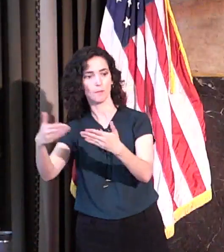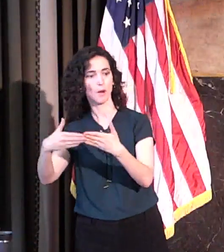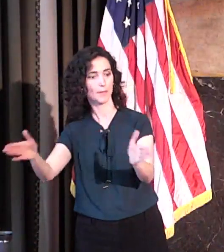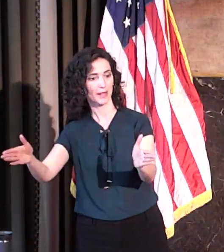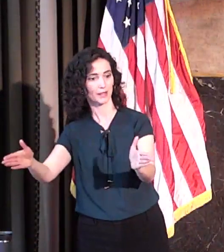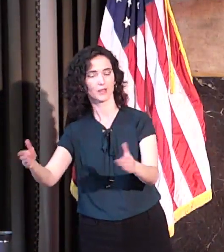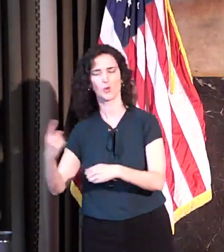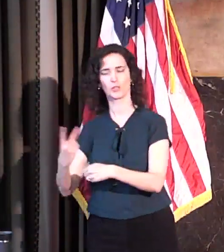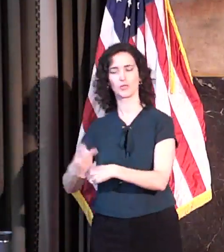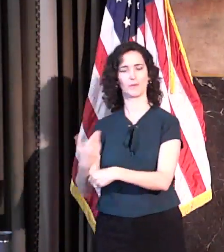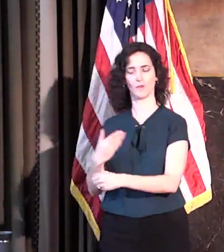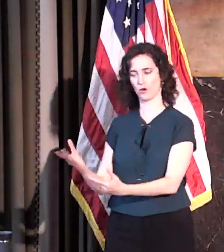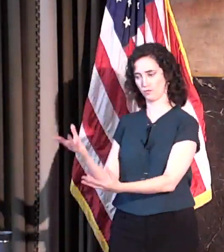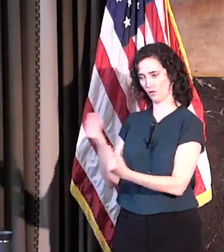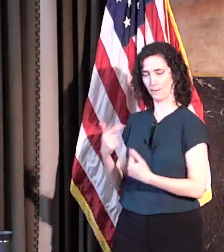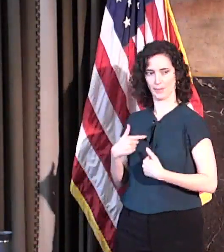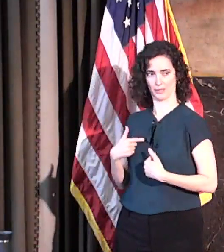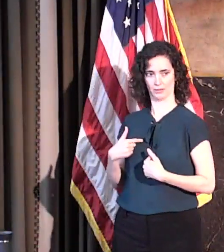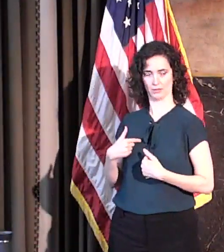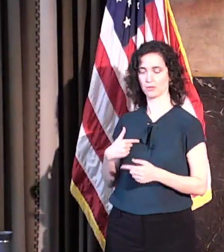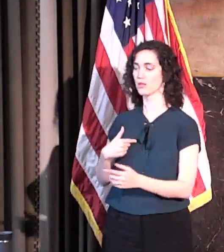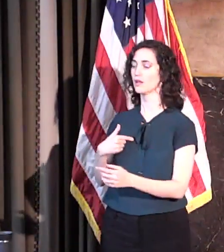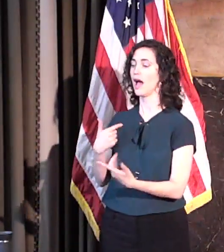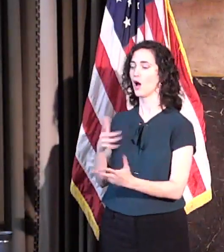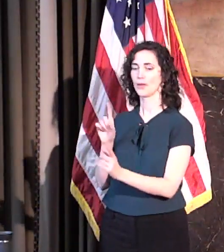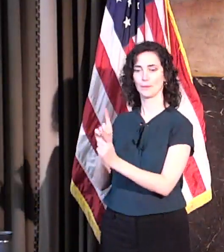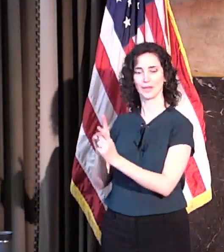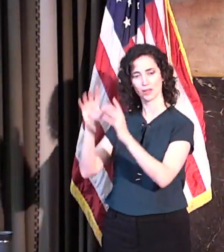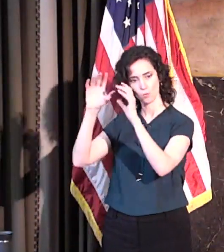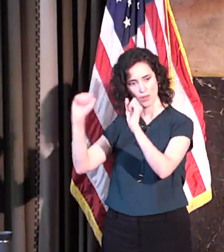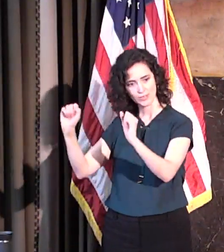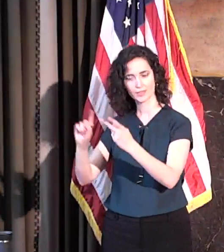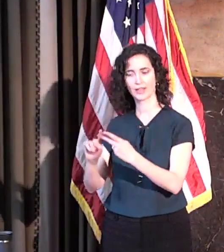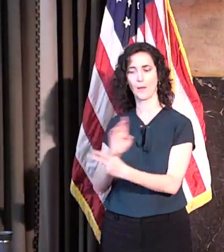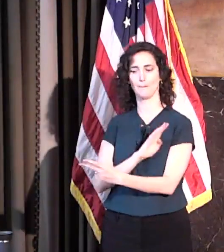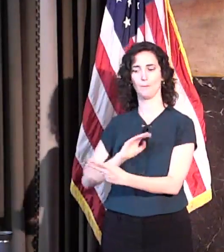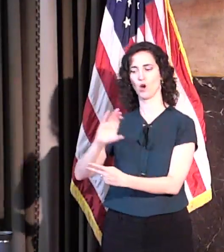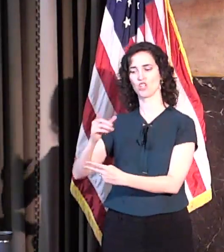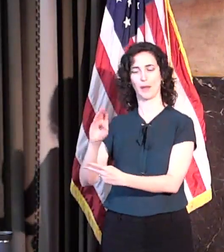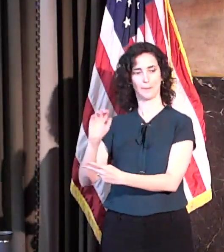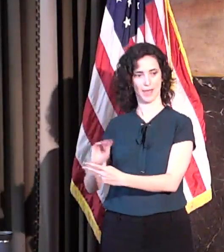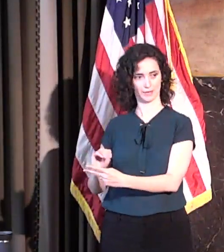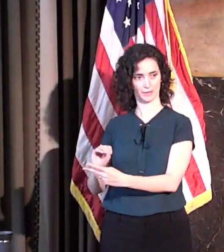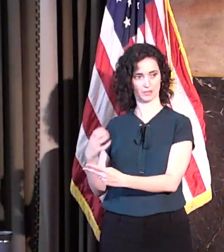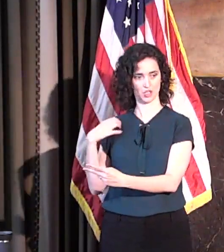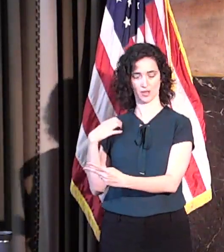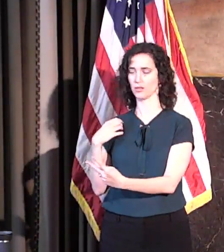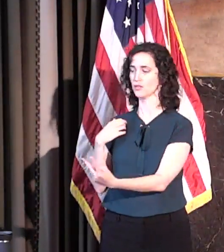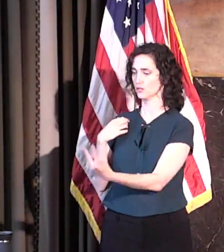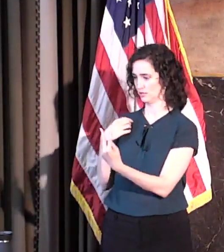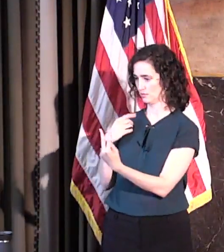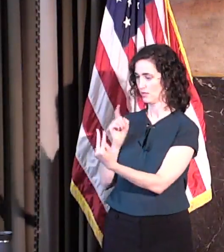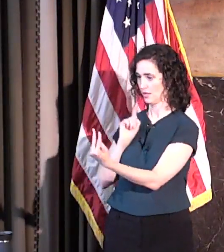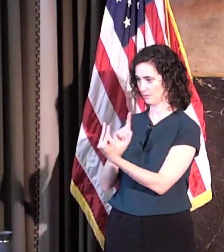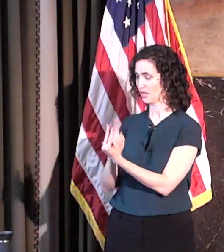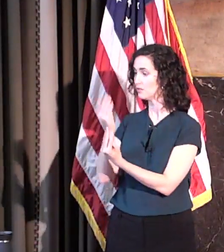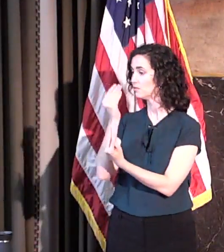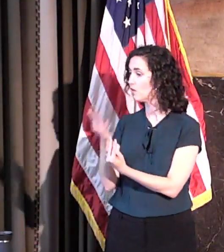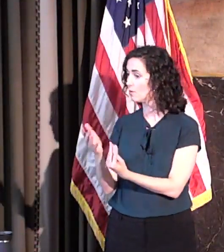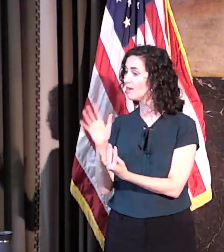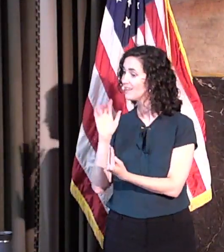with the president and the chairman of the board, and just told them that it was absolutely essential that